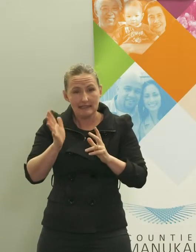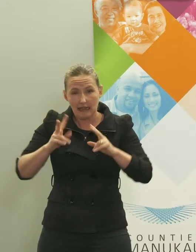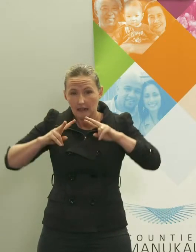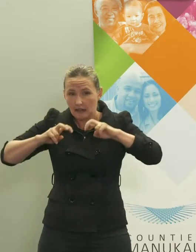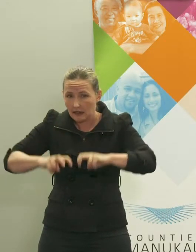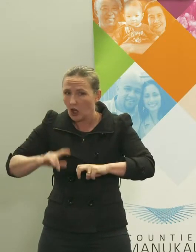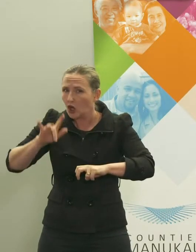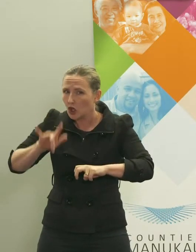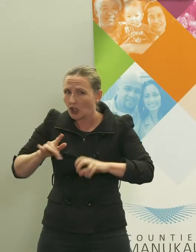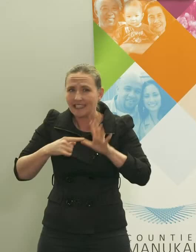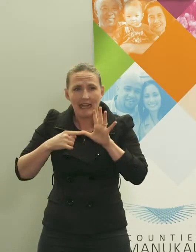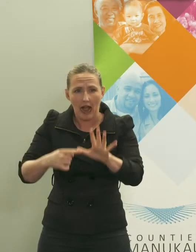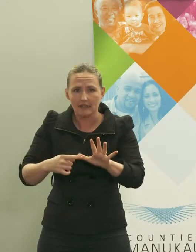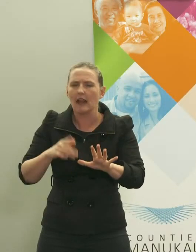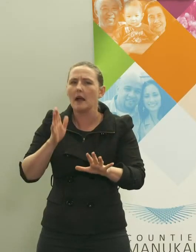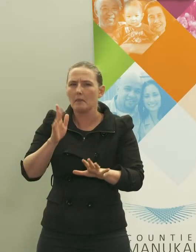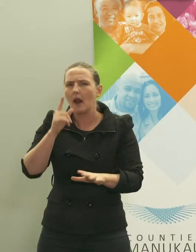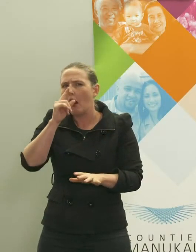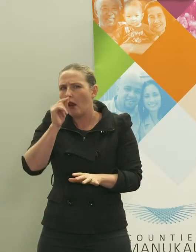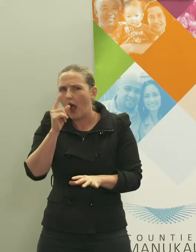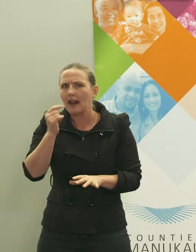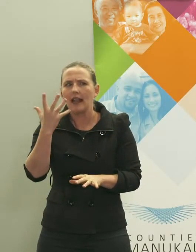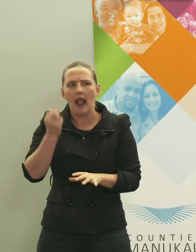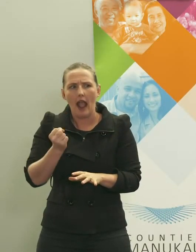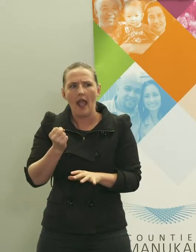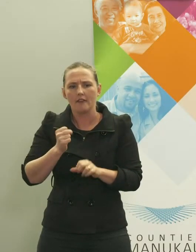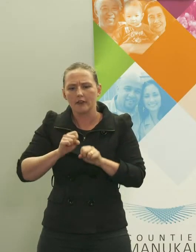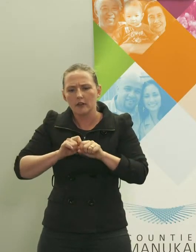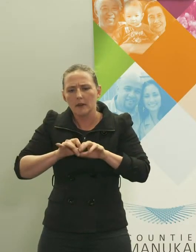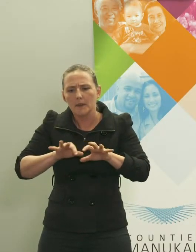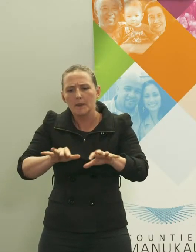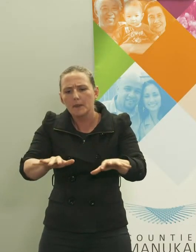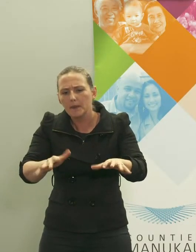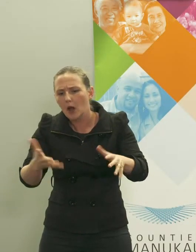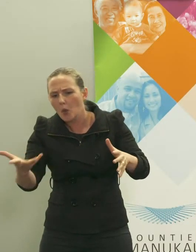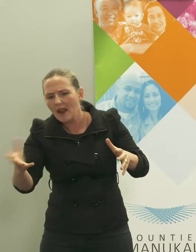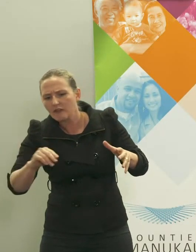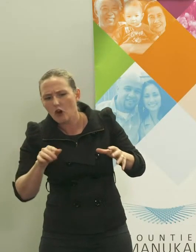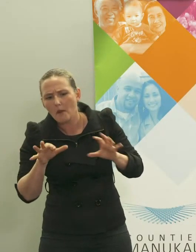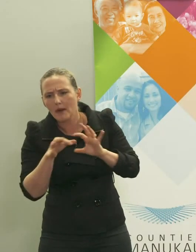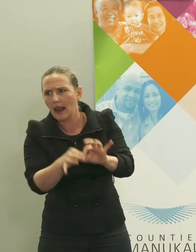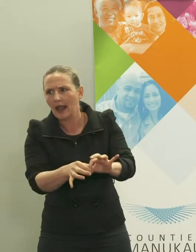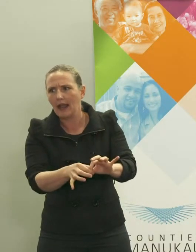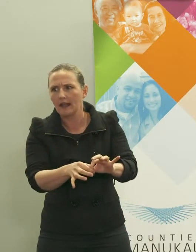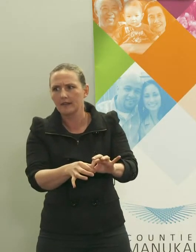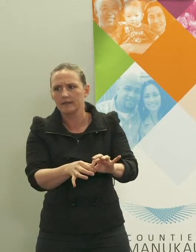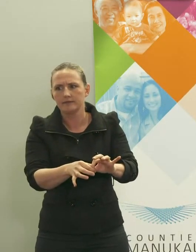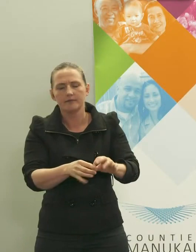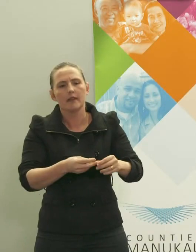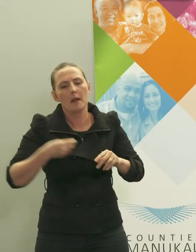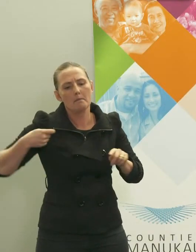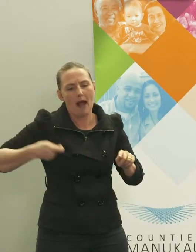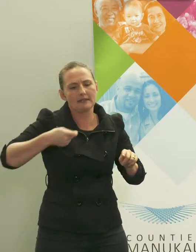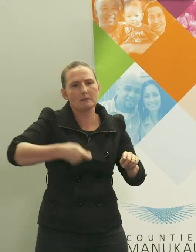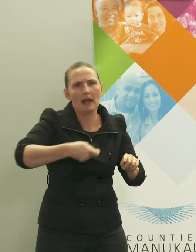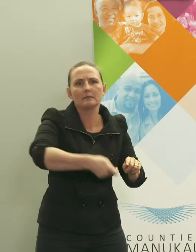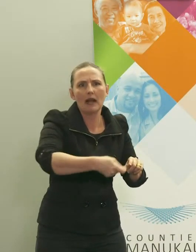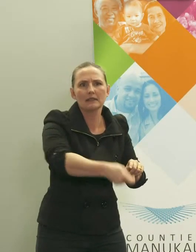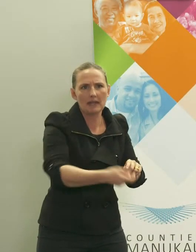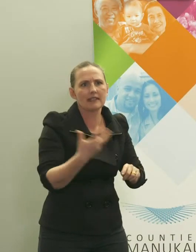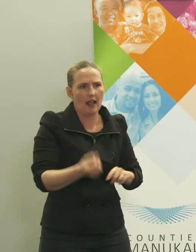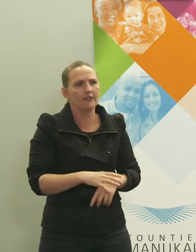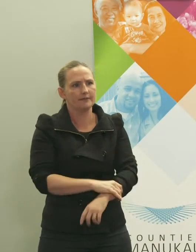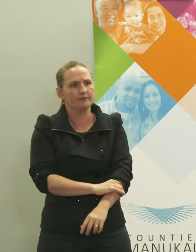still being absolutely nailed down. Why is the Health Ministry telling me then that there's no epidemiological or genomic link to the person who tested